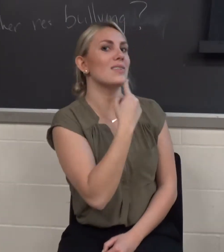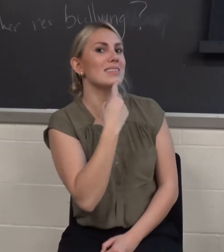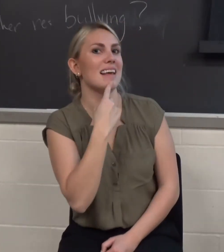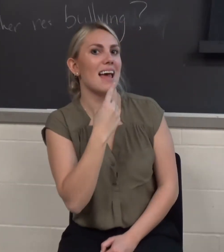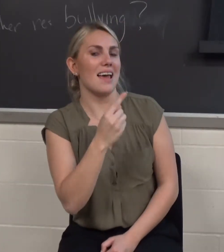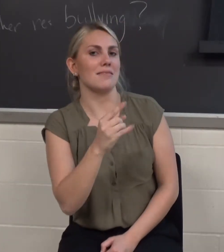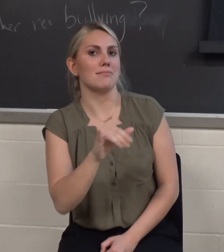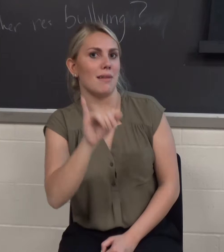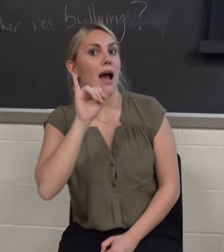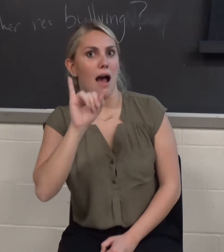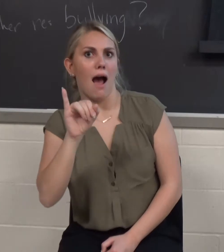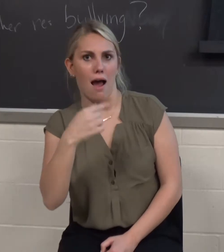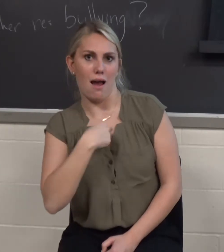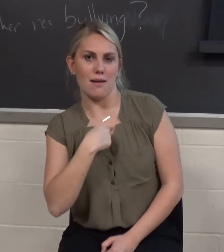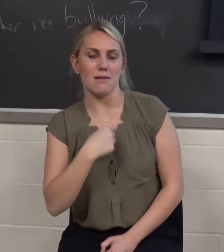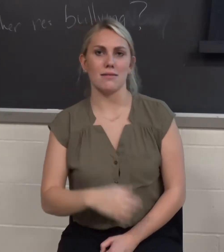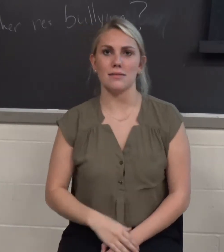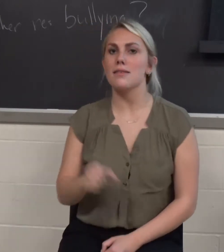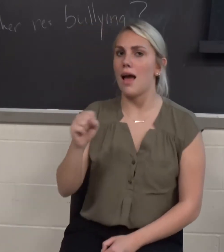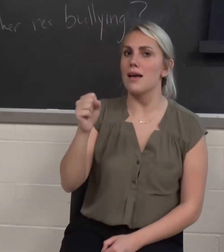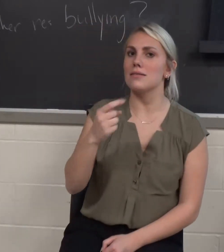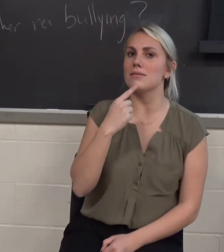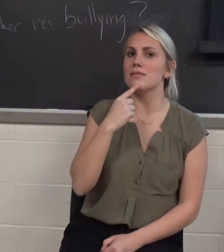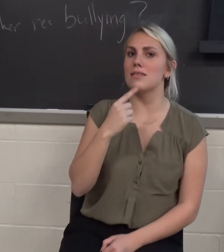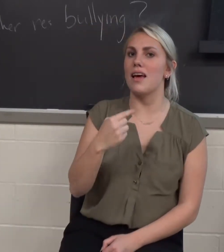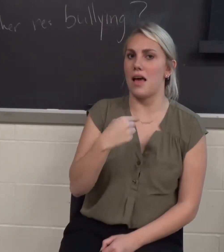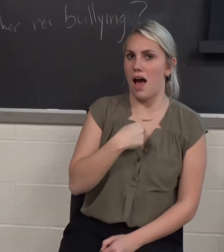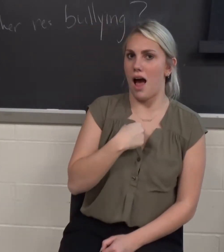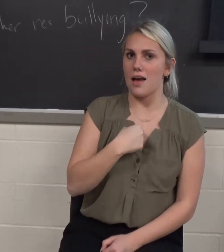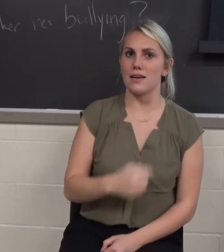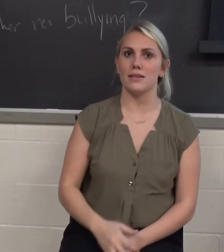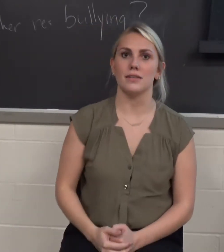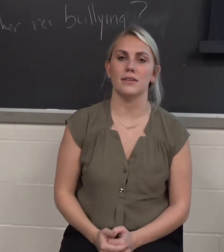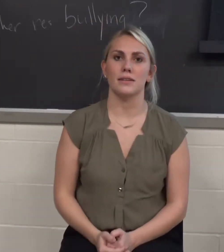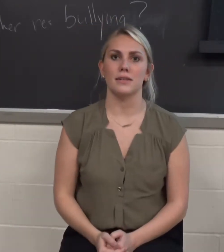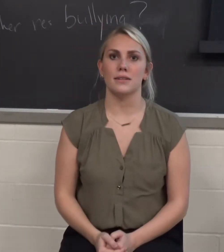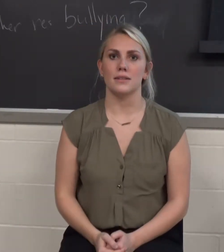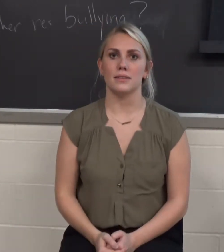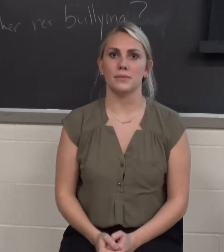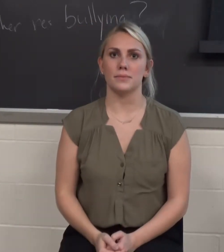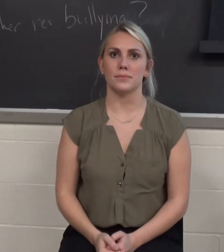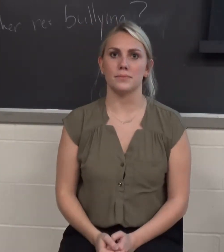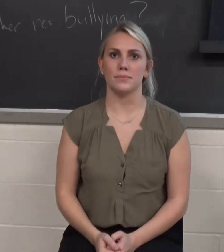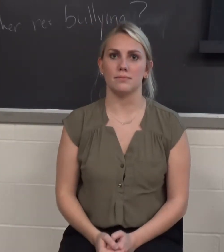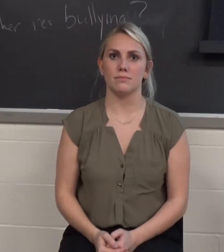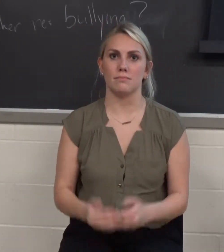narrator will tell the story. So if I just turn to I'll turn to the first page of our text.